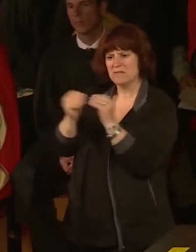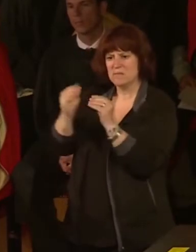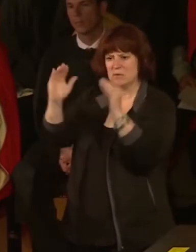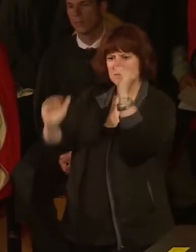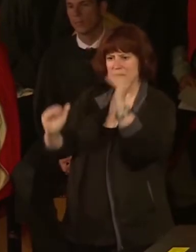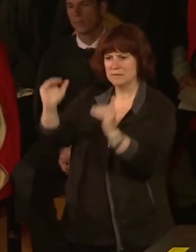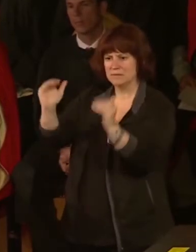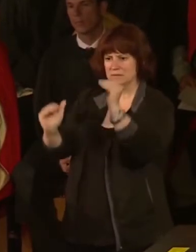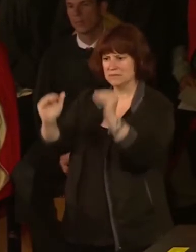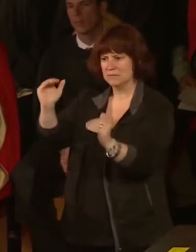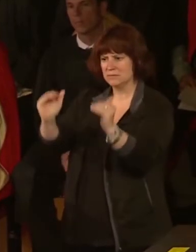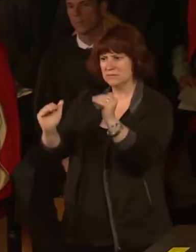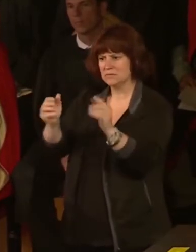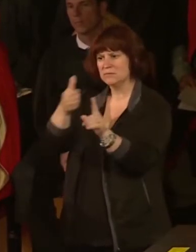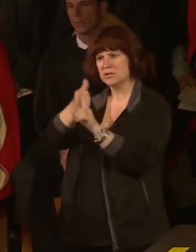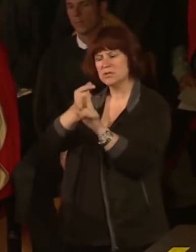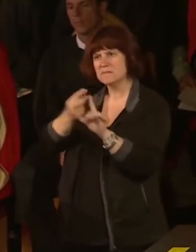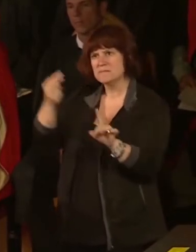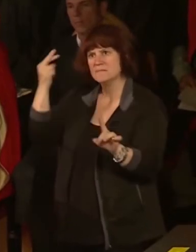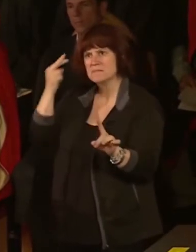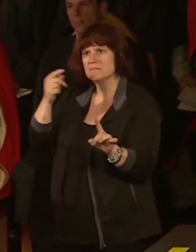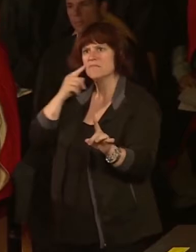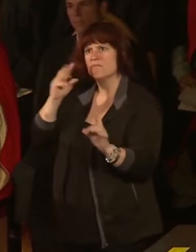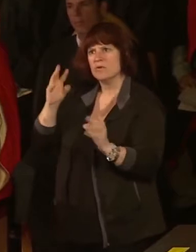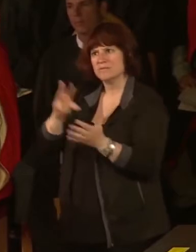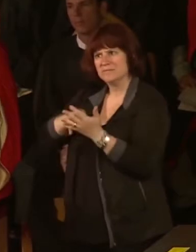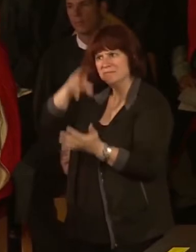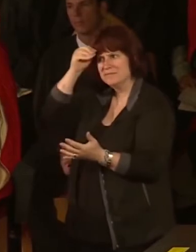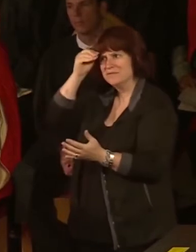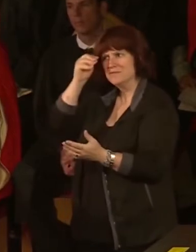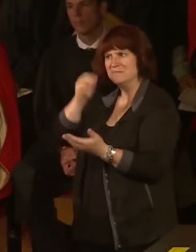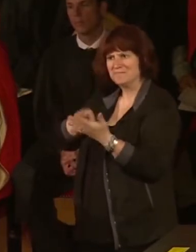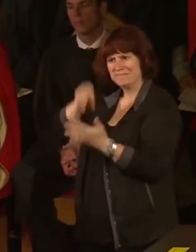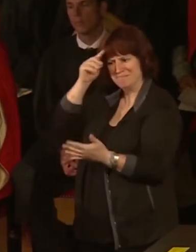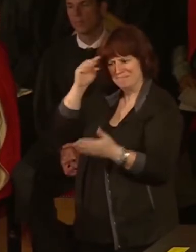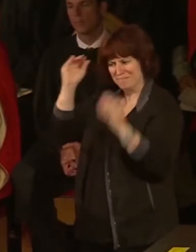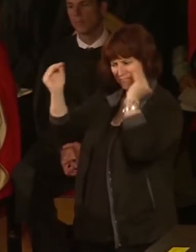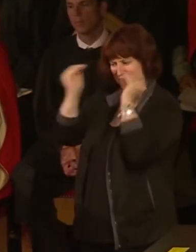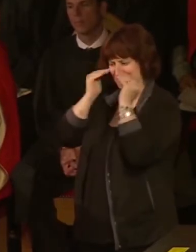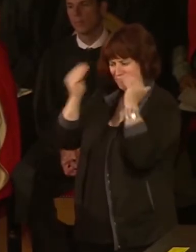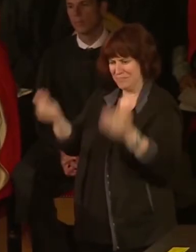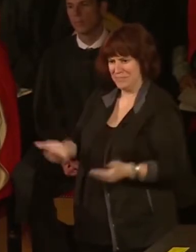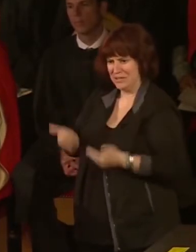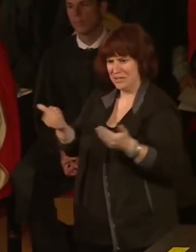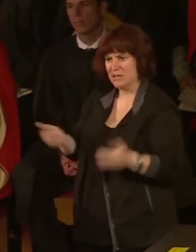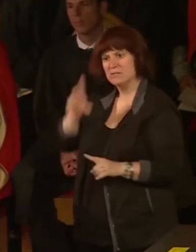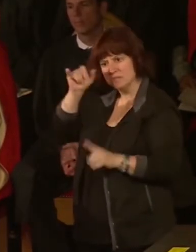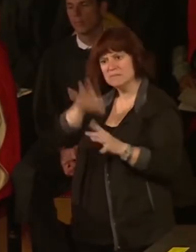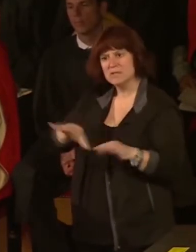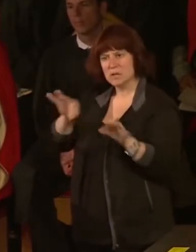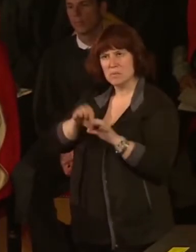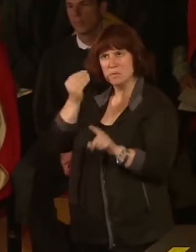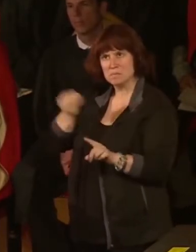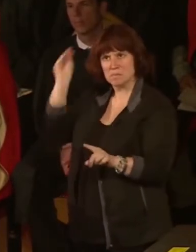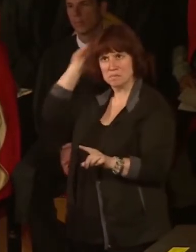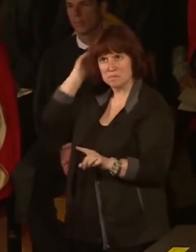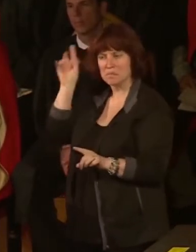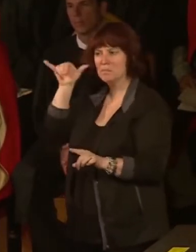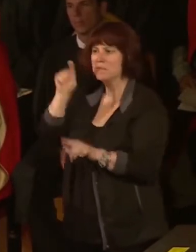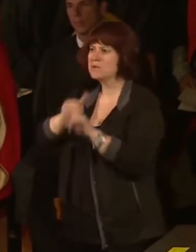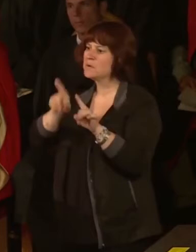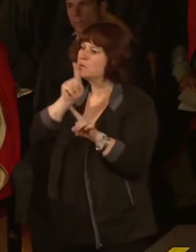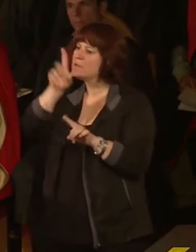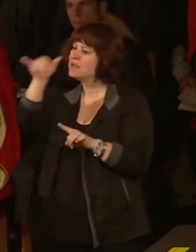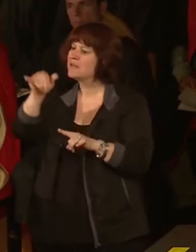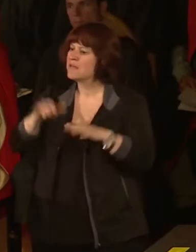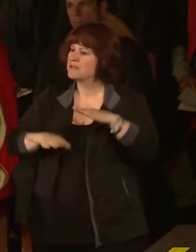balance. Think of the teachings you have internalized throughout your time here at Guelph, but I'd like you to think of those as the building blocks